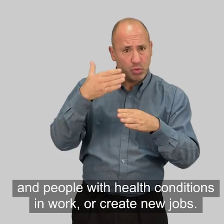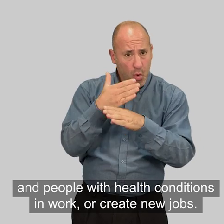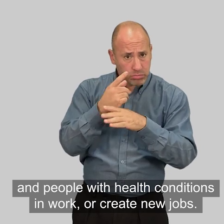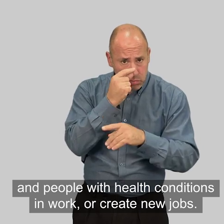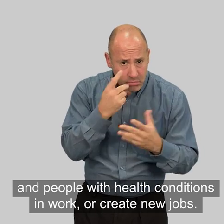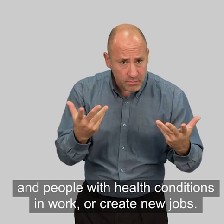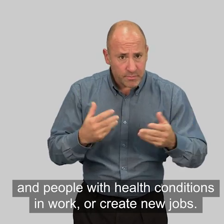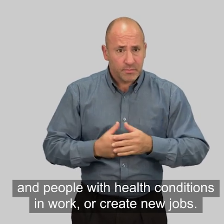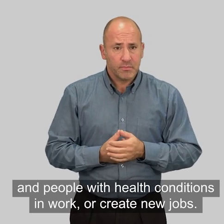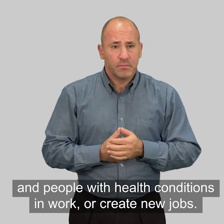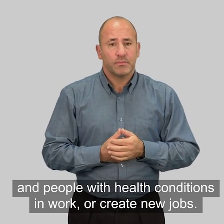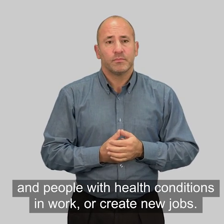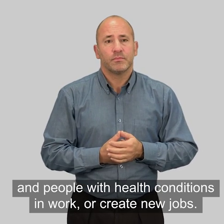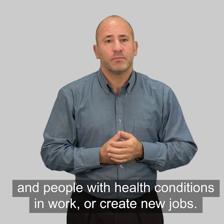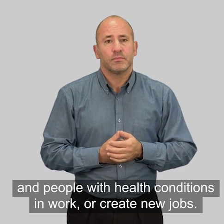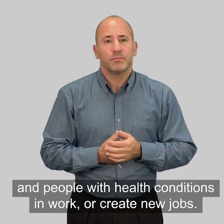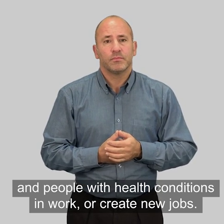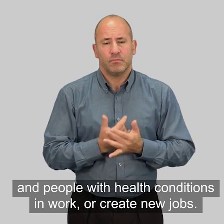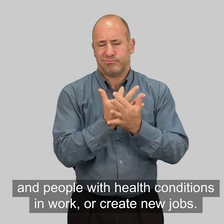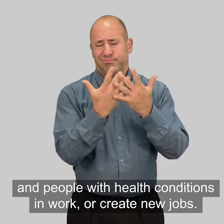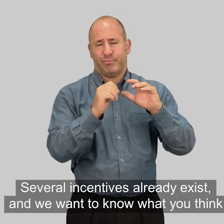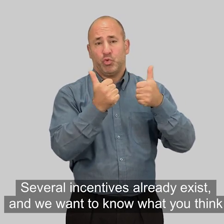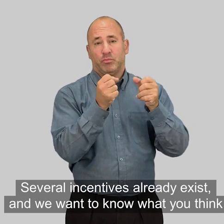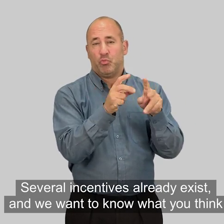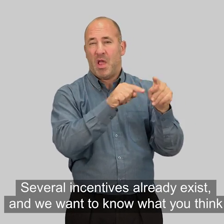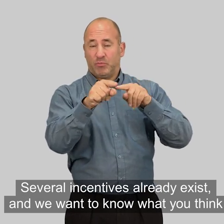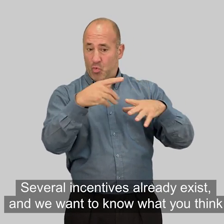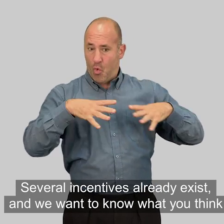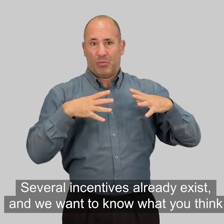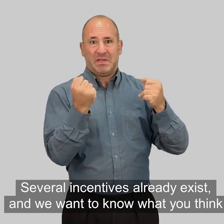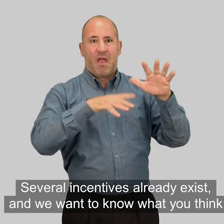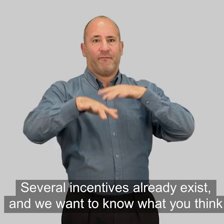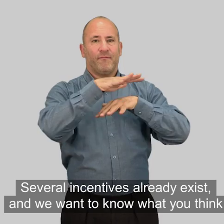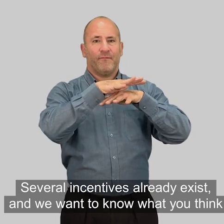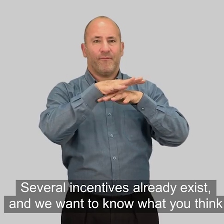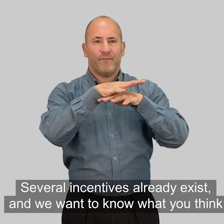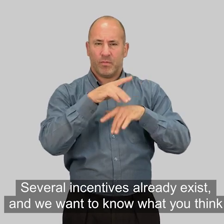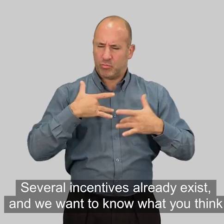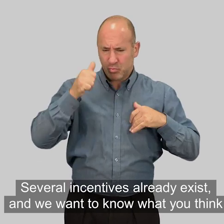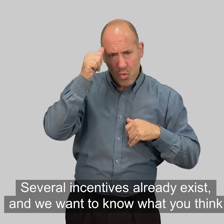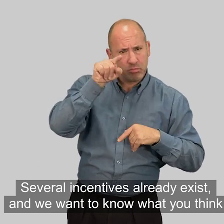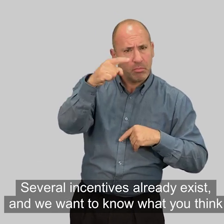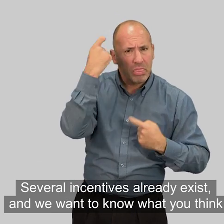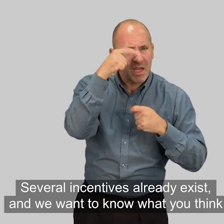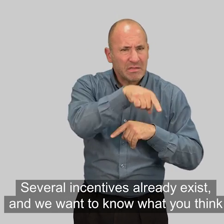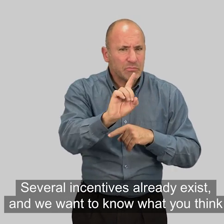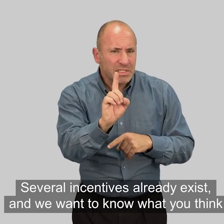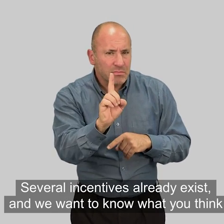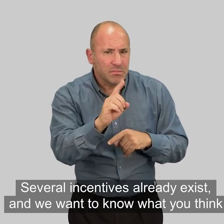conditions in work, or create new jobs. Several incentives already exist, and we want to know what